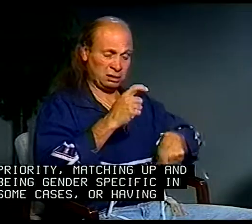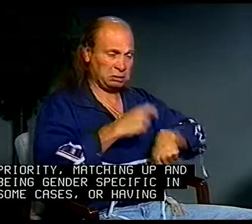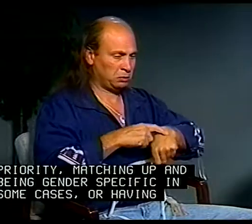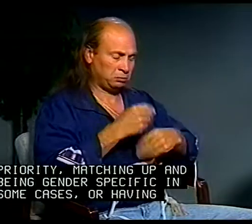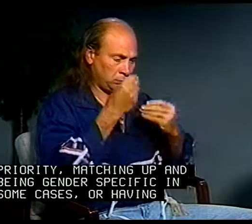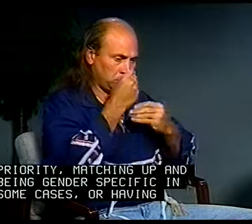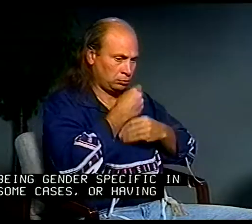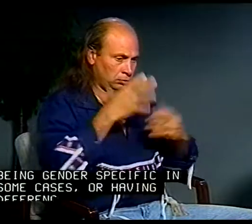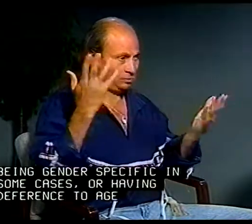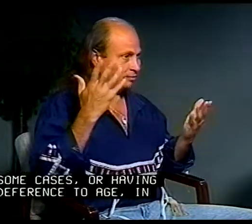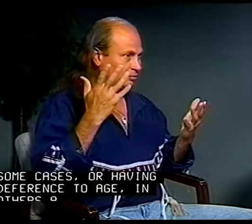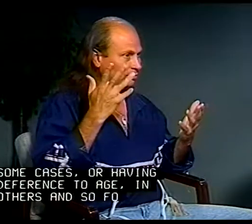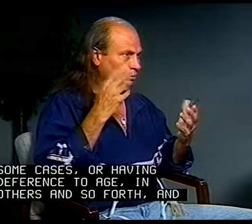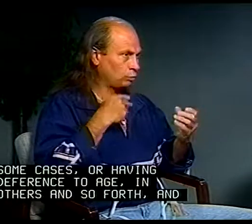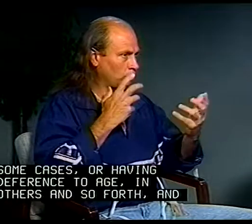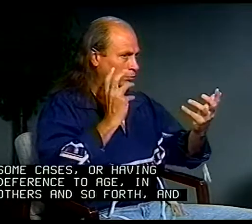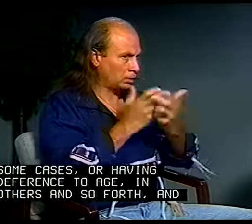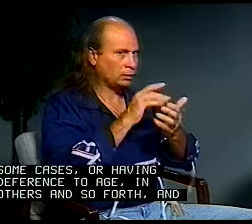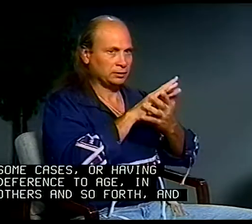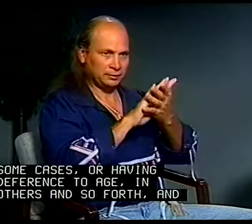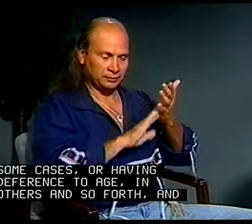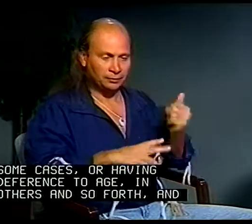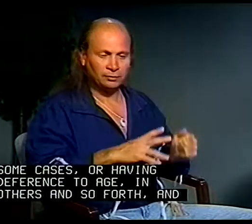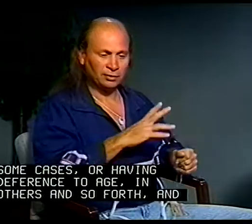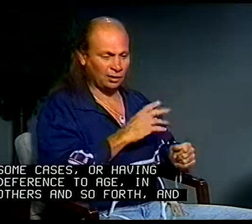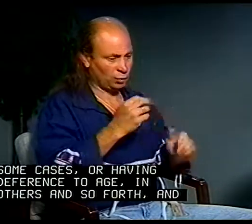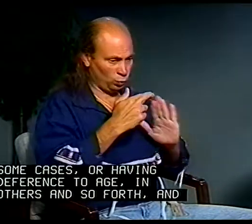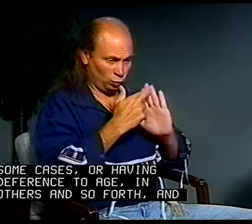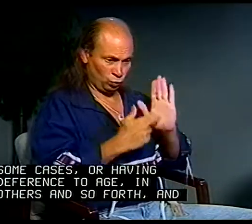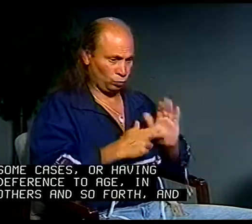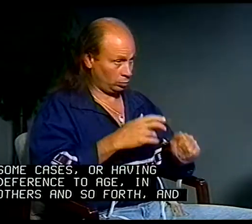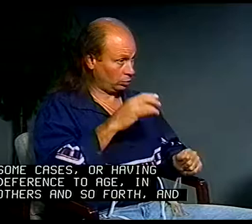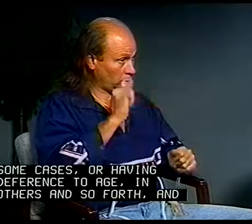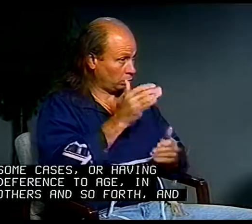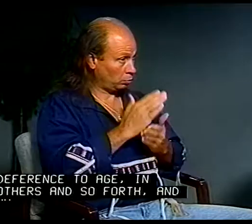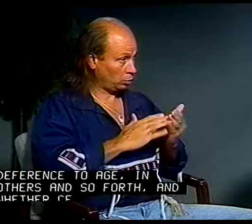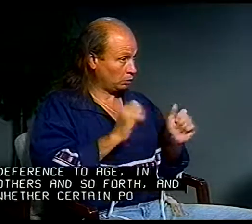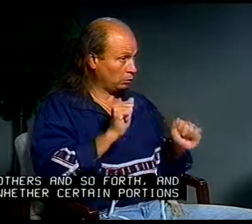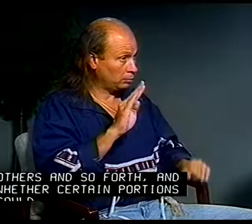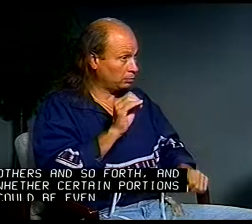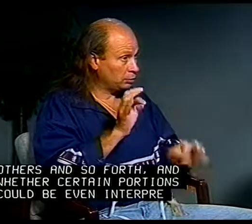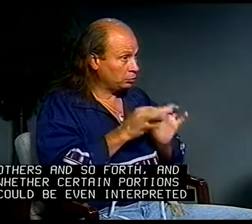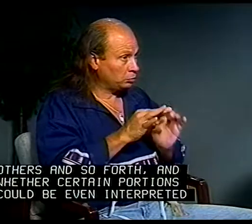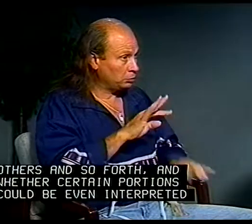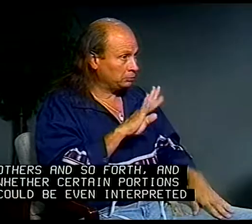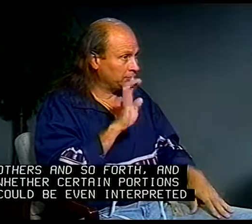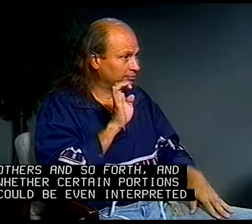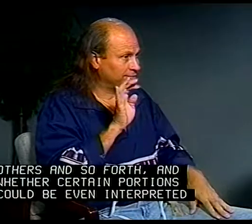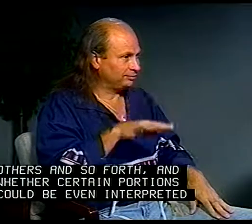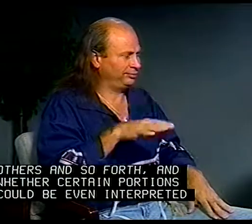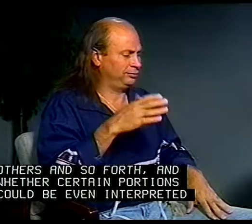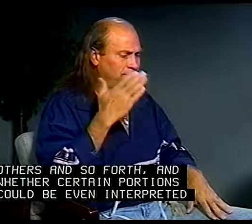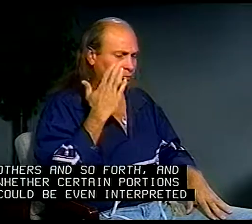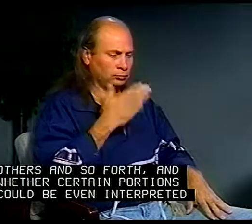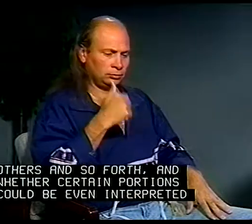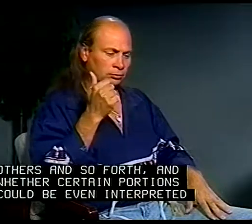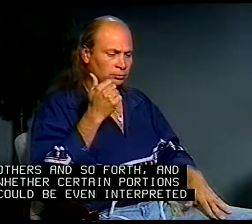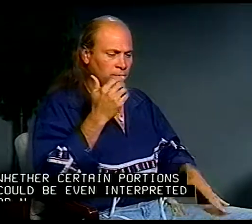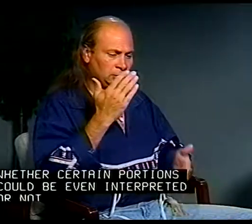matching up and being gender specific in some cases, or having deference to age and others and so forth, and whether or not even certain portions